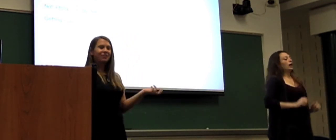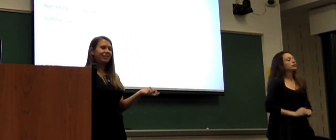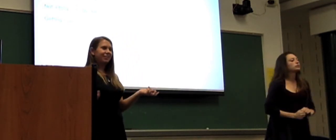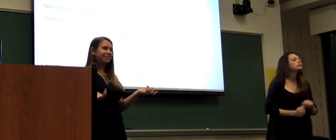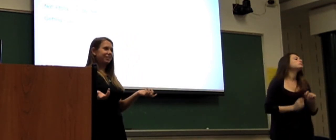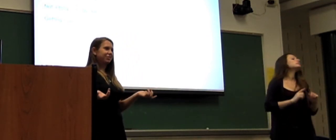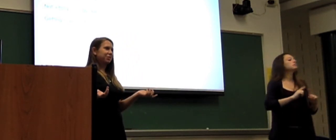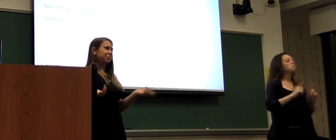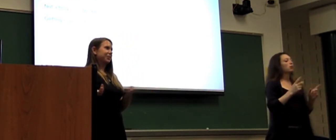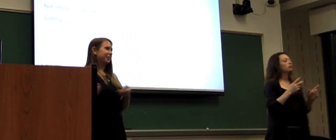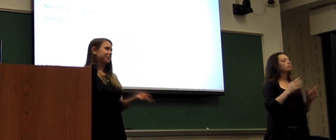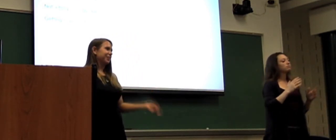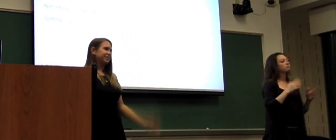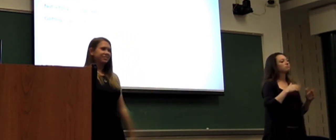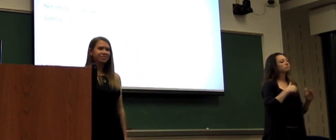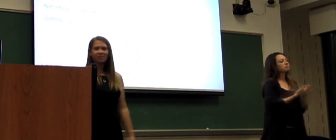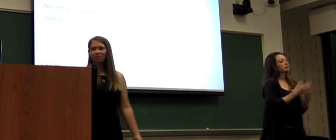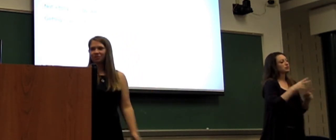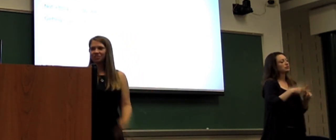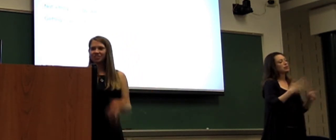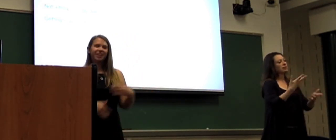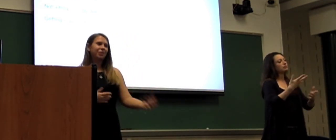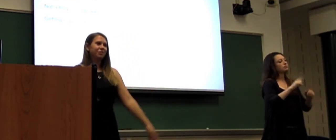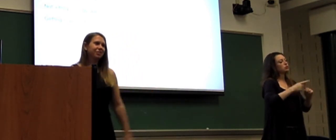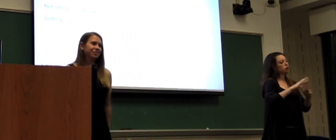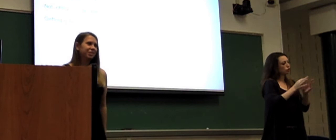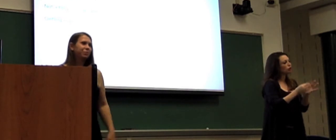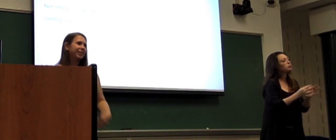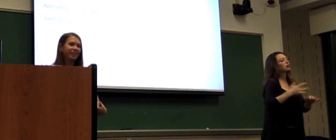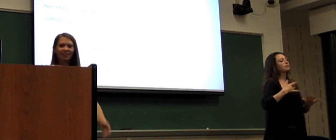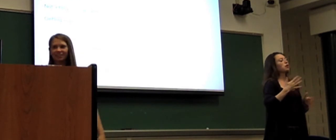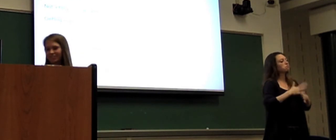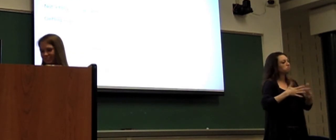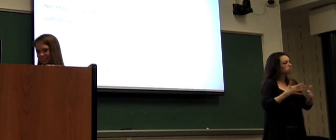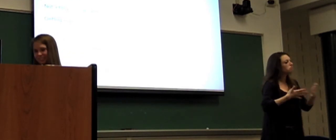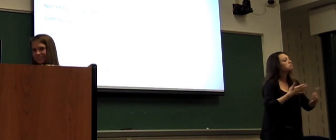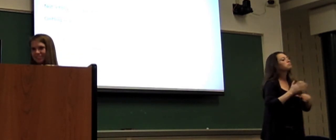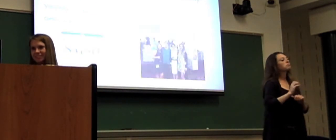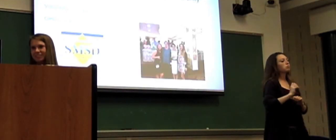But then when I was actually interpreting, I was fine. So just getting over the beginning.